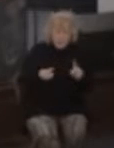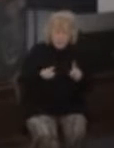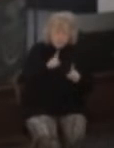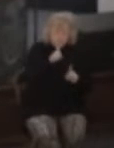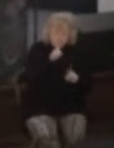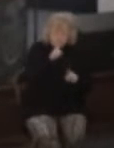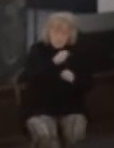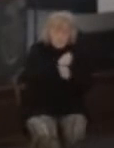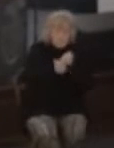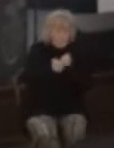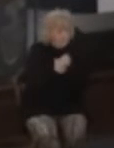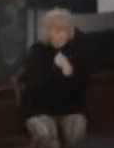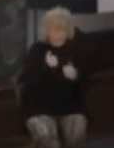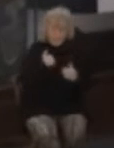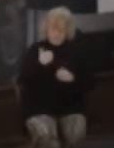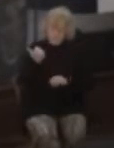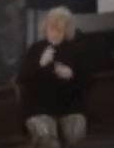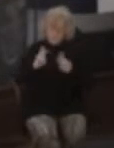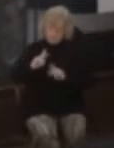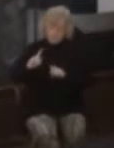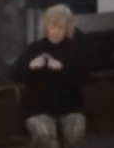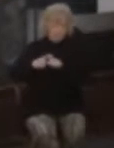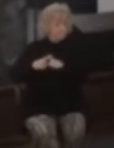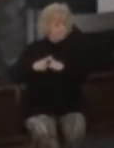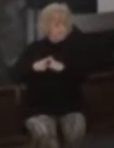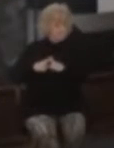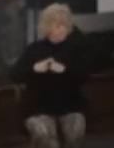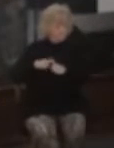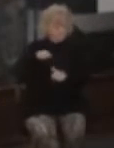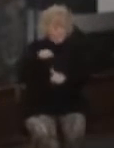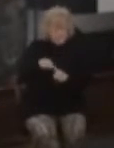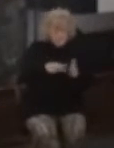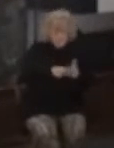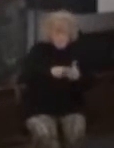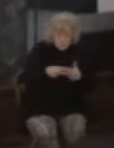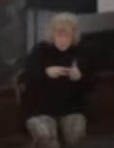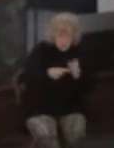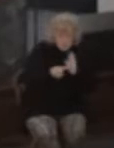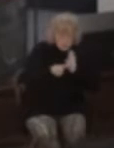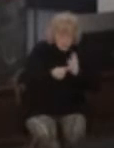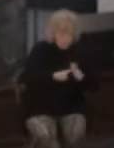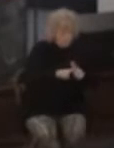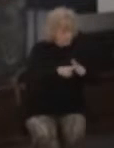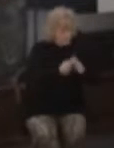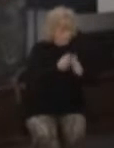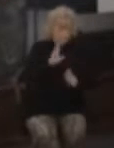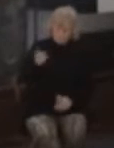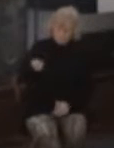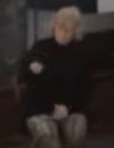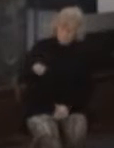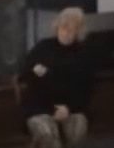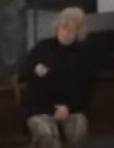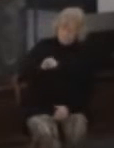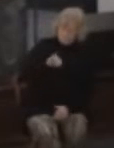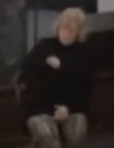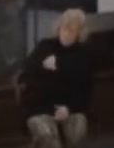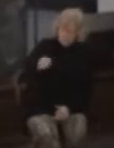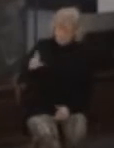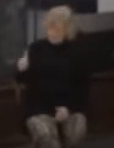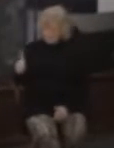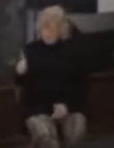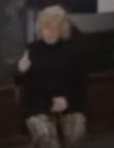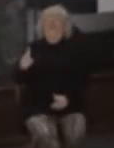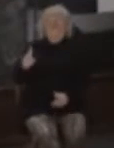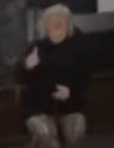yourself. These verses mark the beginning of David and Jonathan's friendship. And what a beautiful beginning it is. I mean,